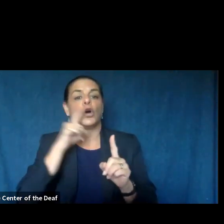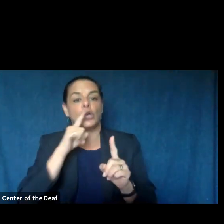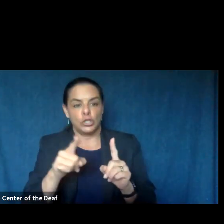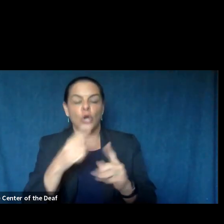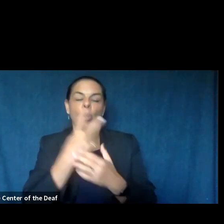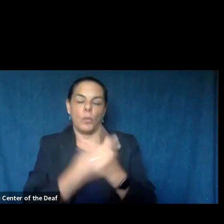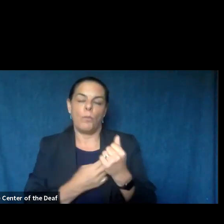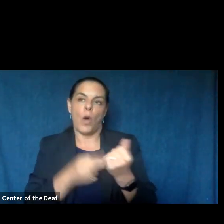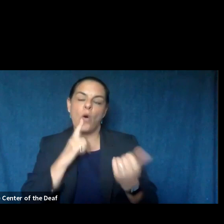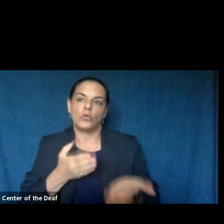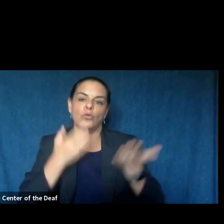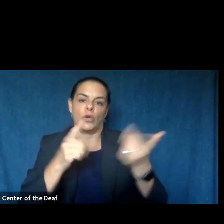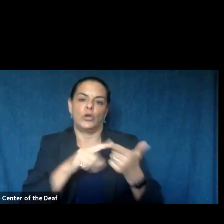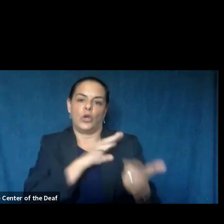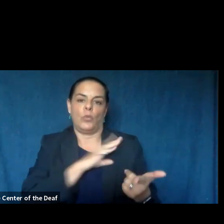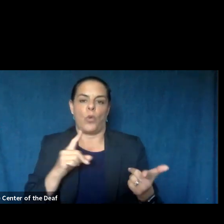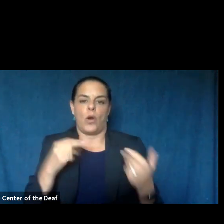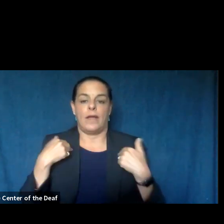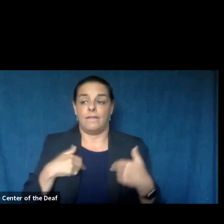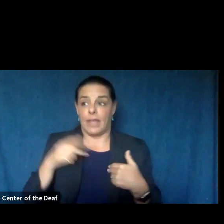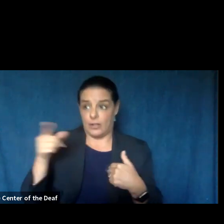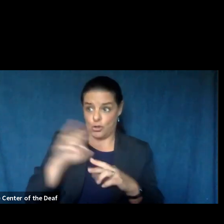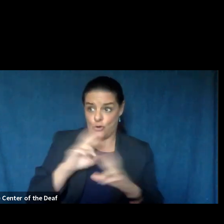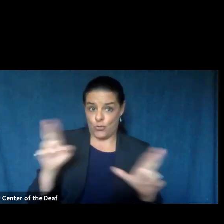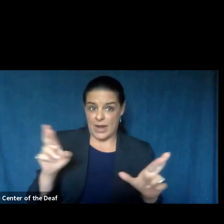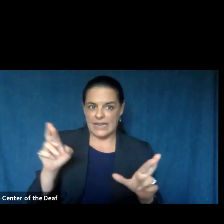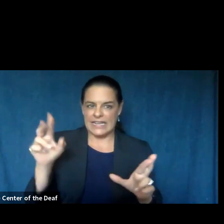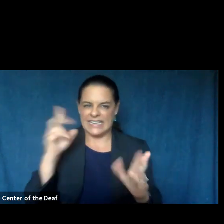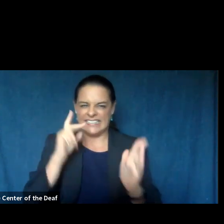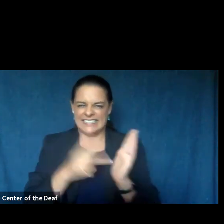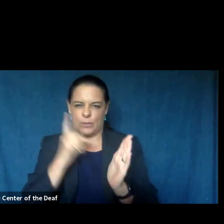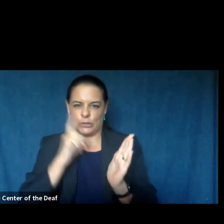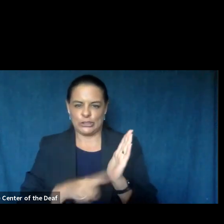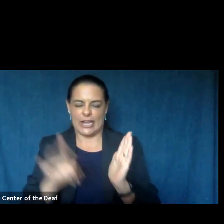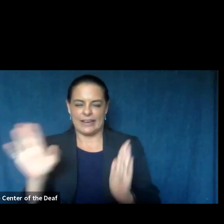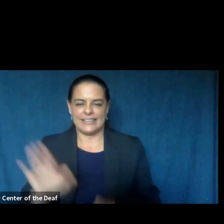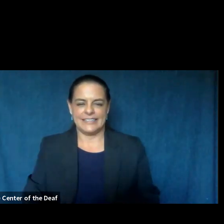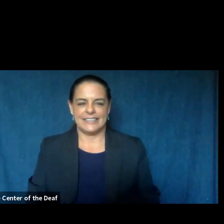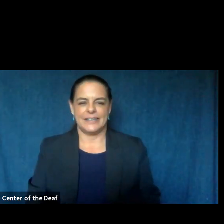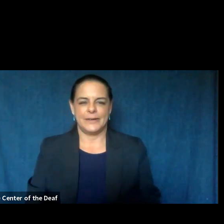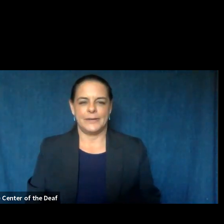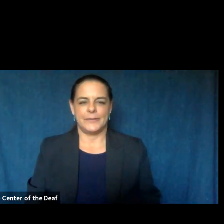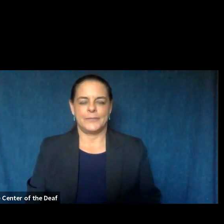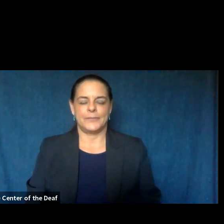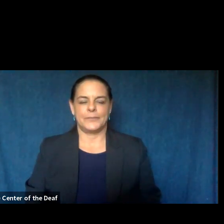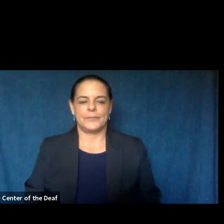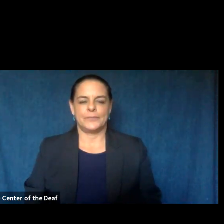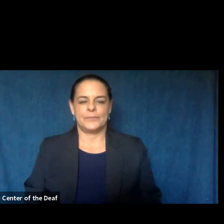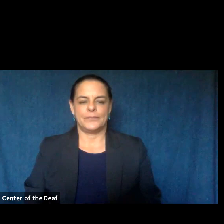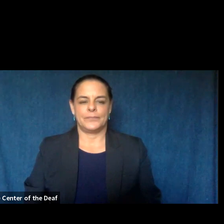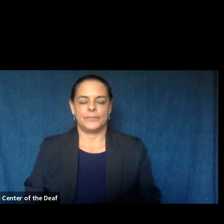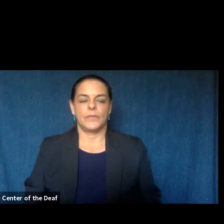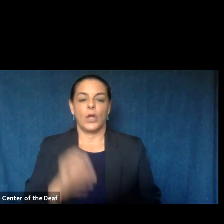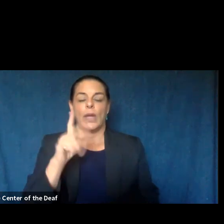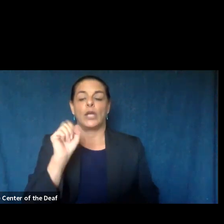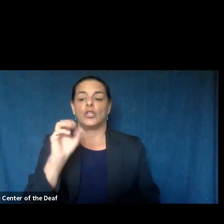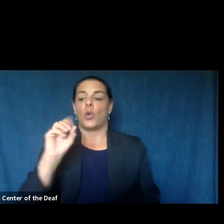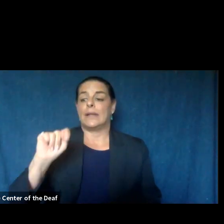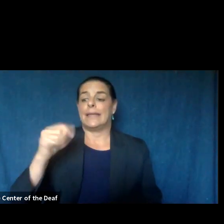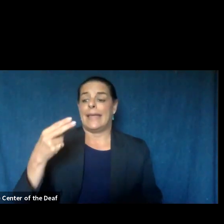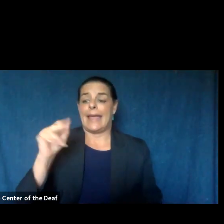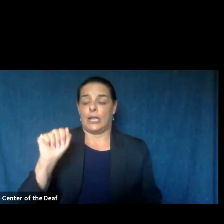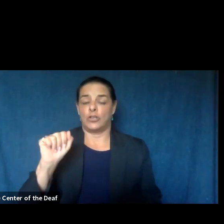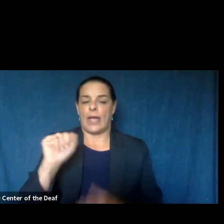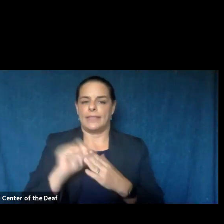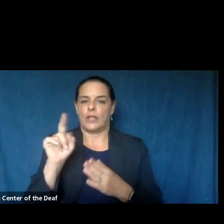Health. You ready, Dr. Gray? He's double checking. This is THA COVID numbers. Okay, so THA is what they're